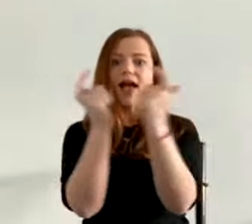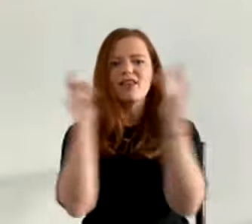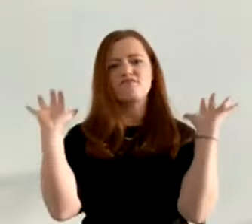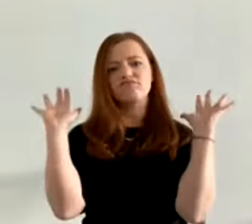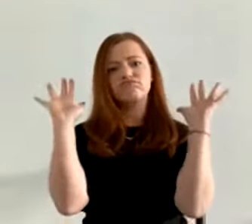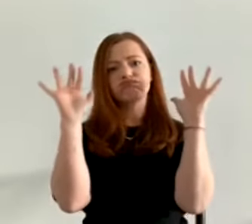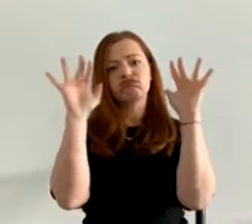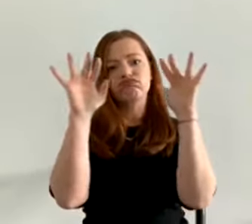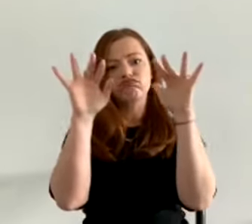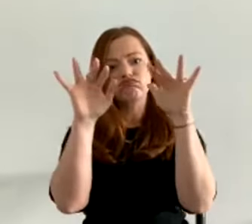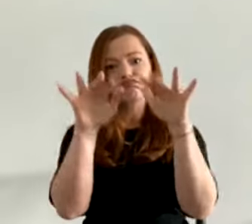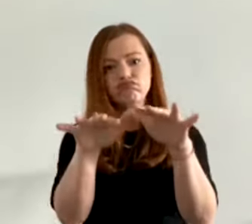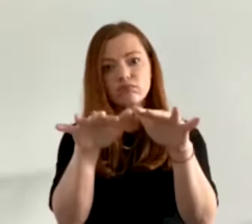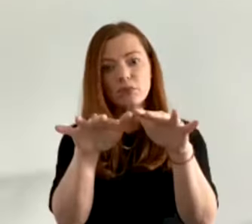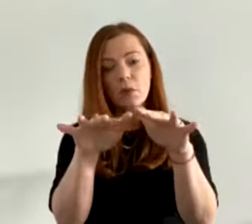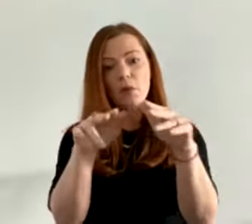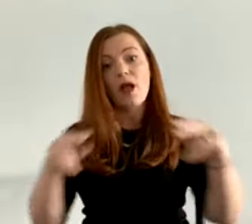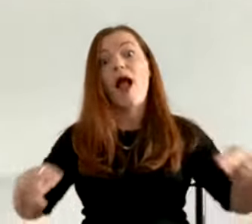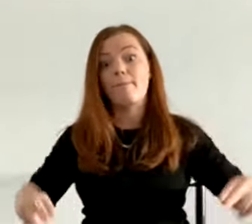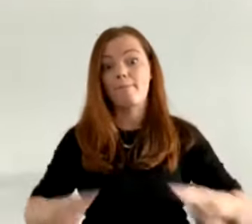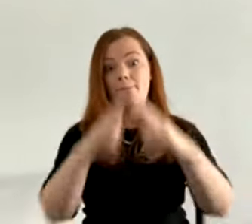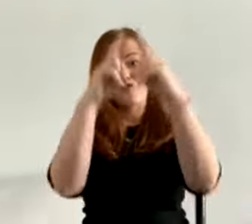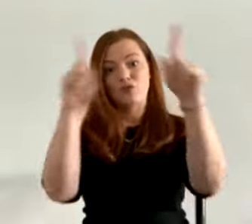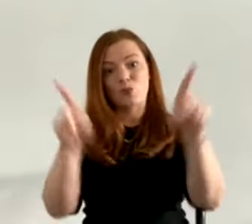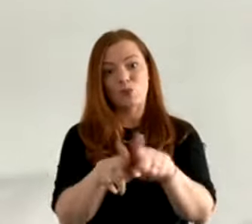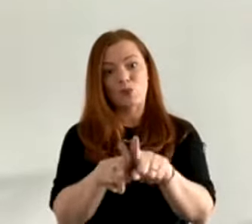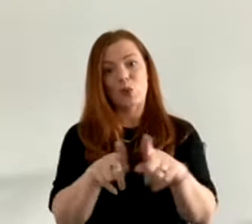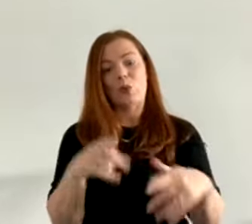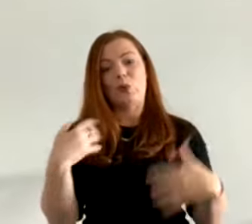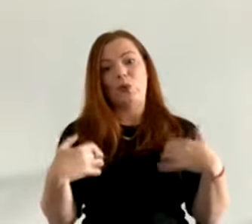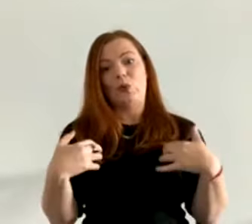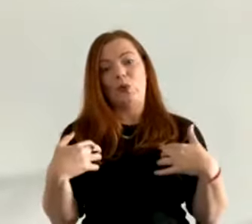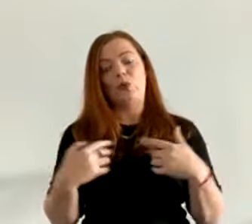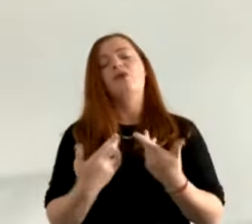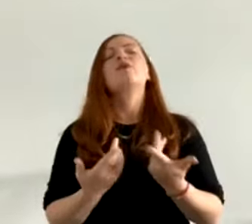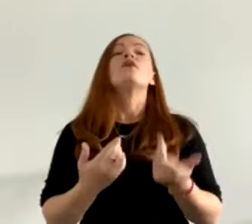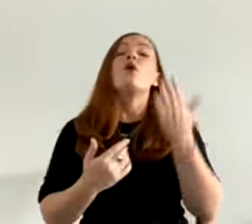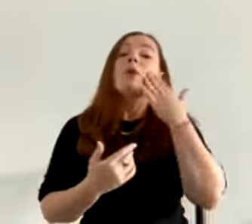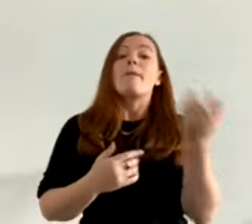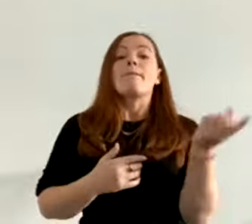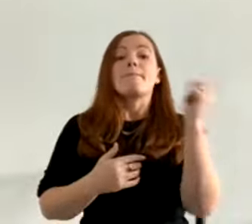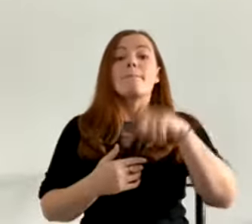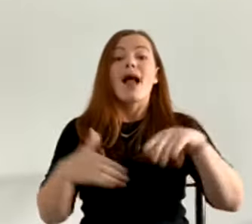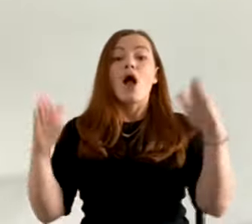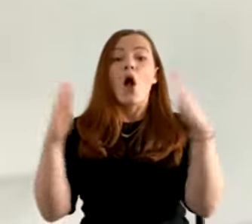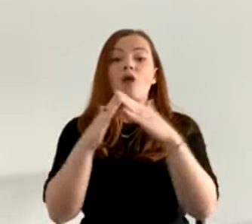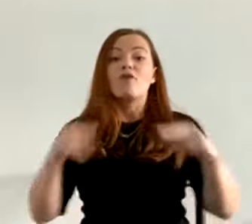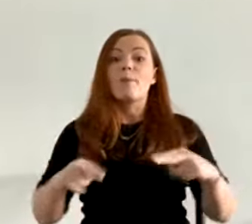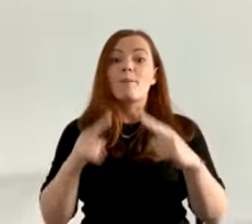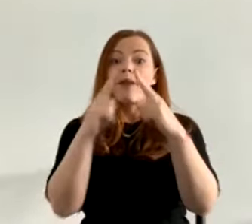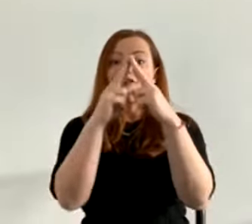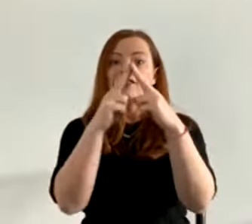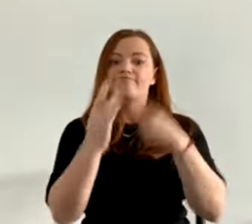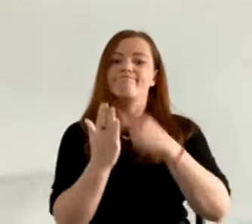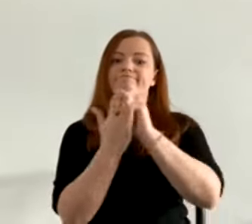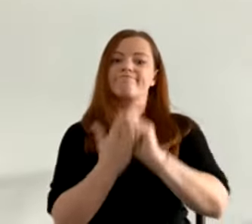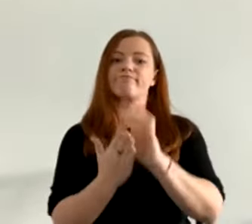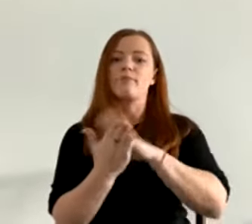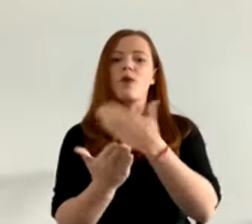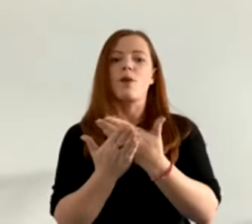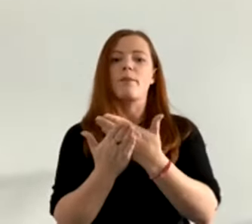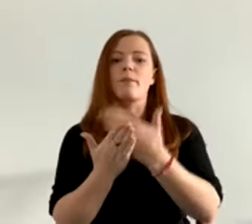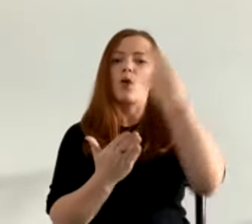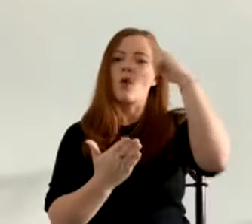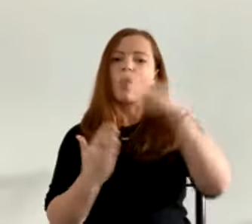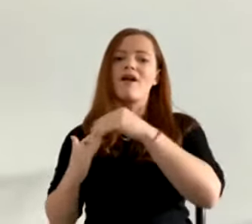Paris. Which is all very exciting. And on the way back from Paris on the Eurostar, I wrote this poem. And this is called Guided by the